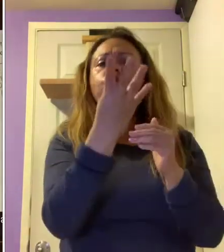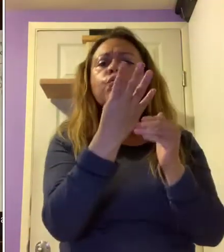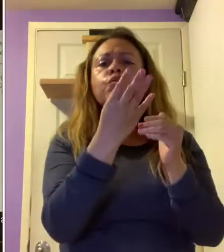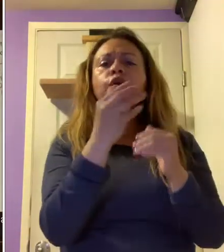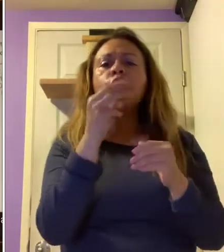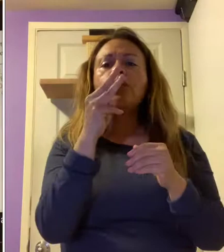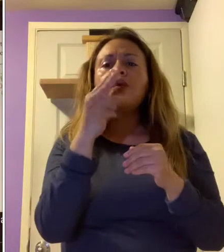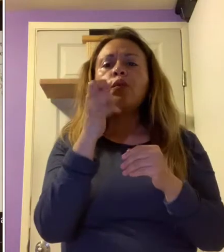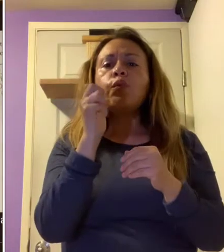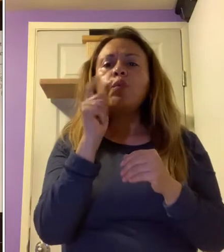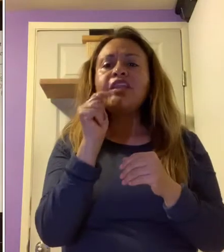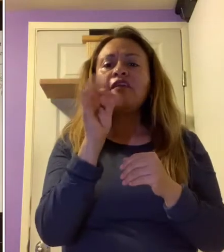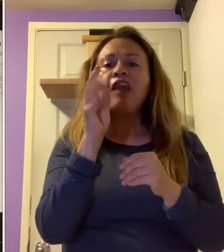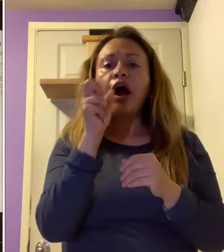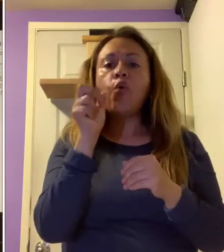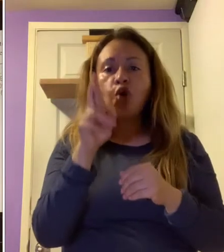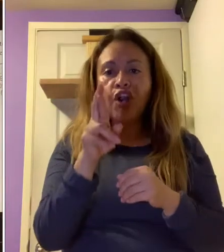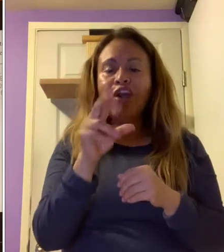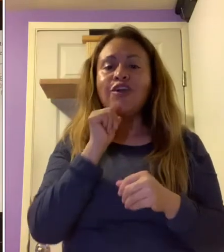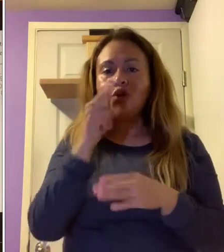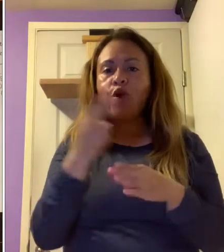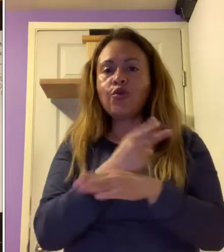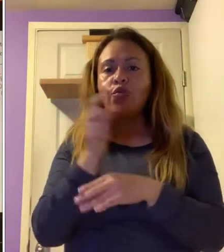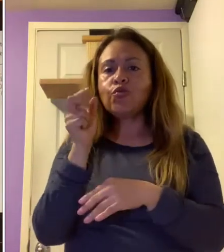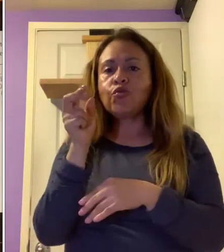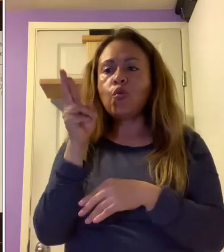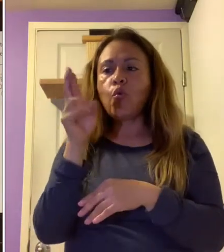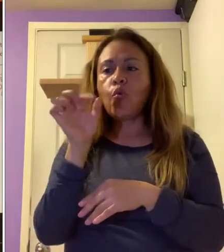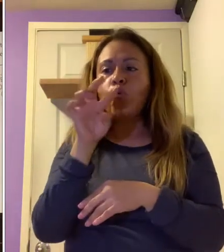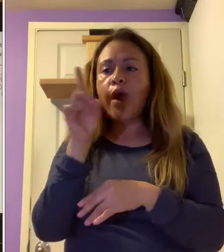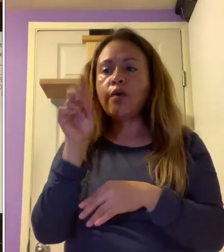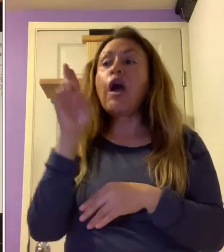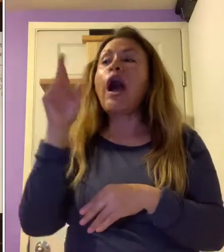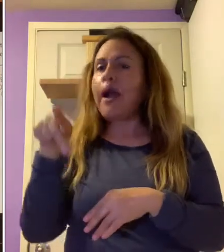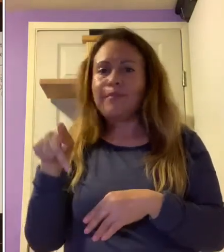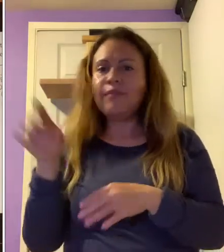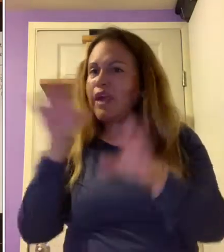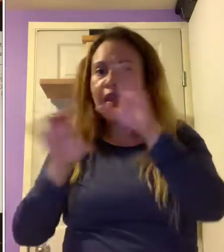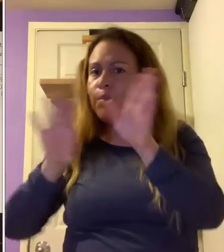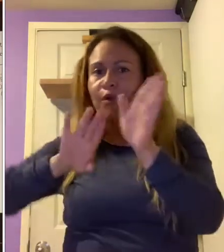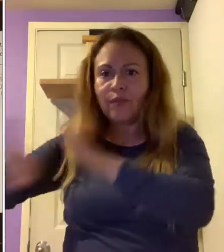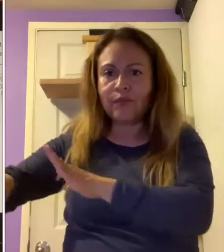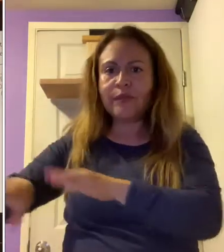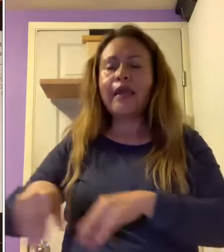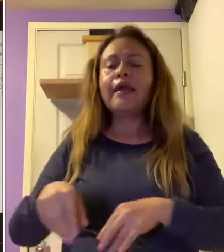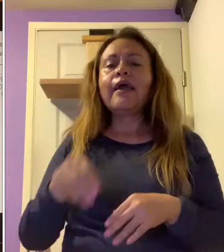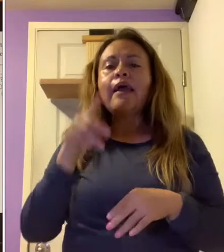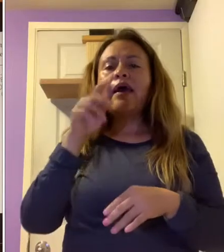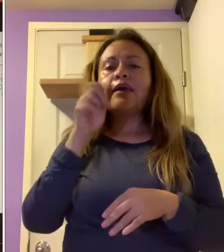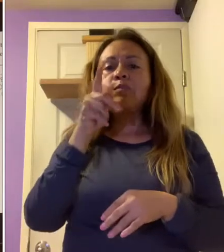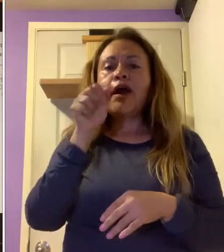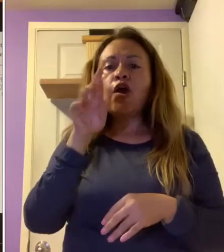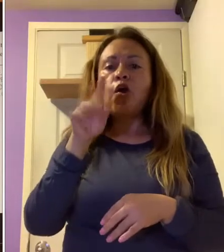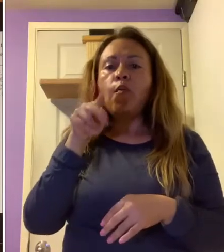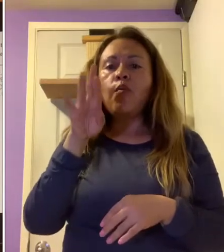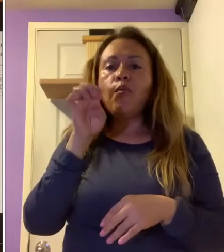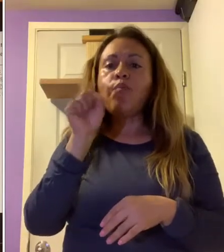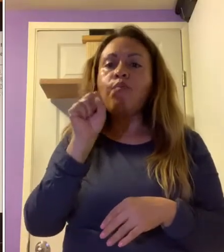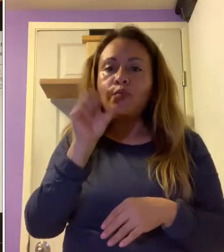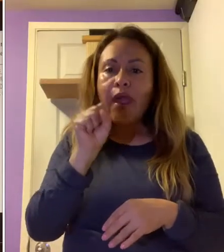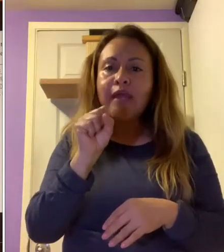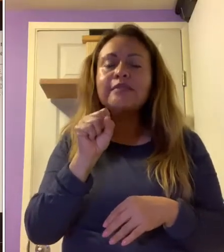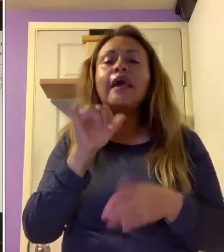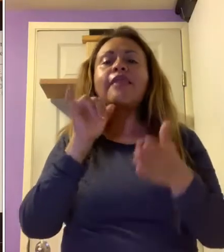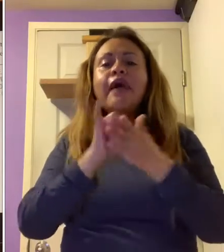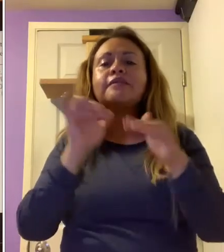ingredients. Organic wheat flour, so it's not sprayed with Roundup. Everything else is fantastic. Expeller pressed high oleic